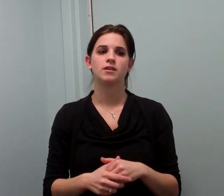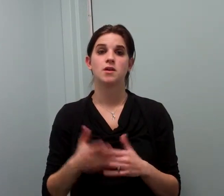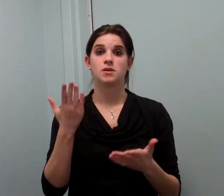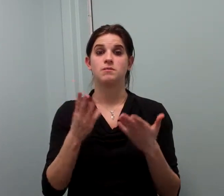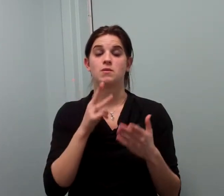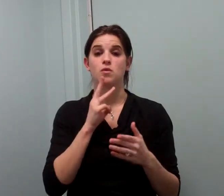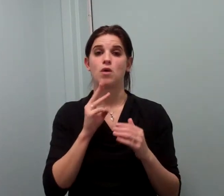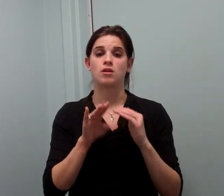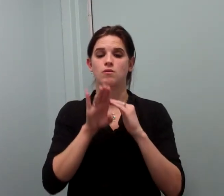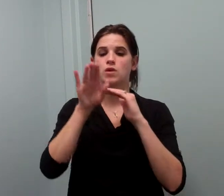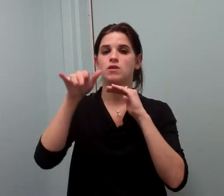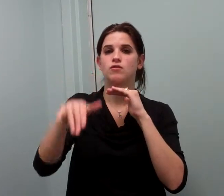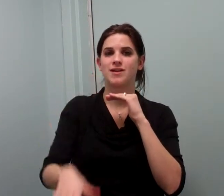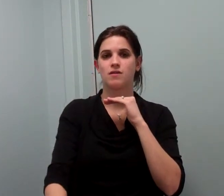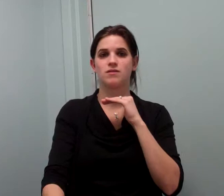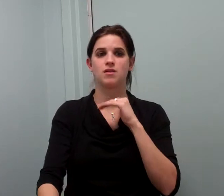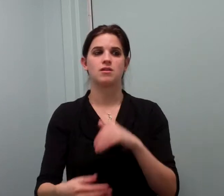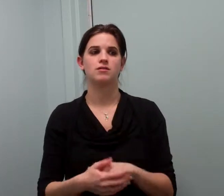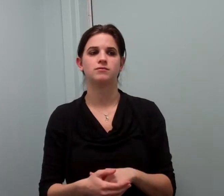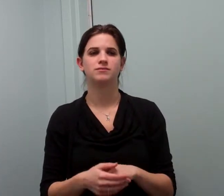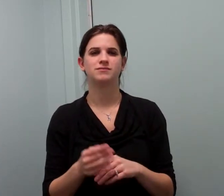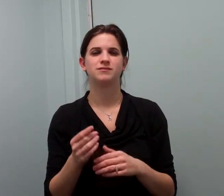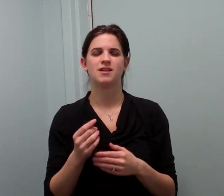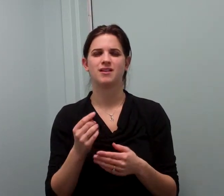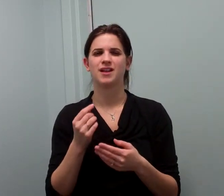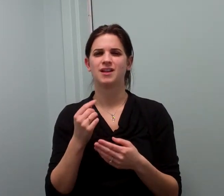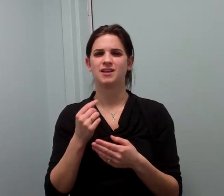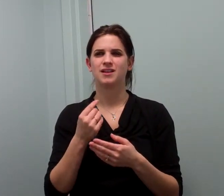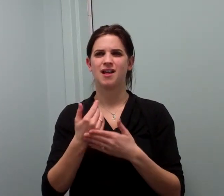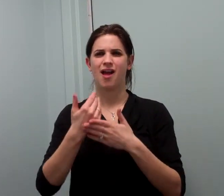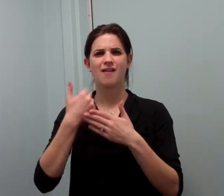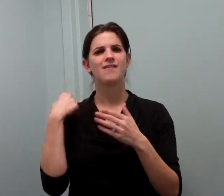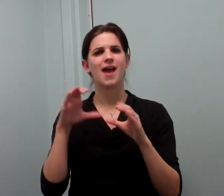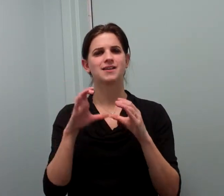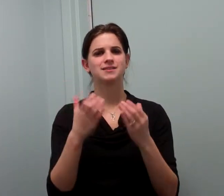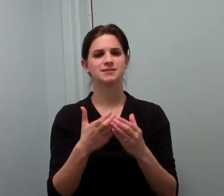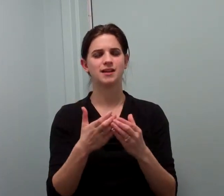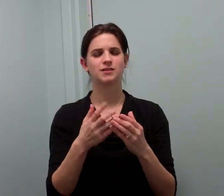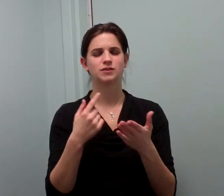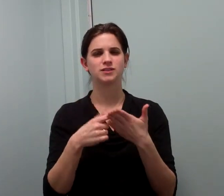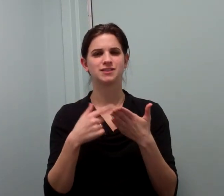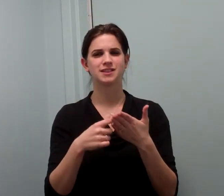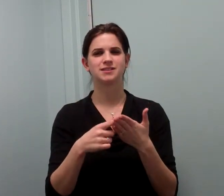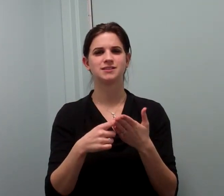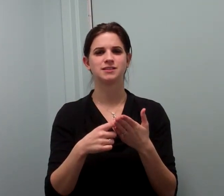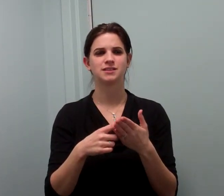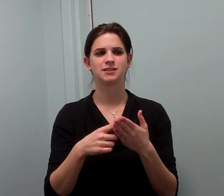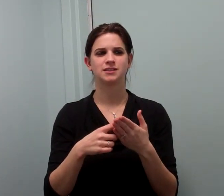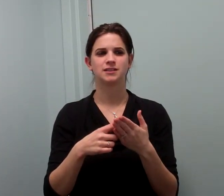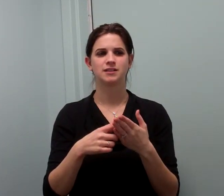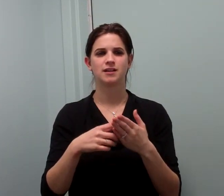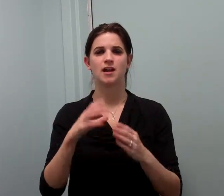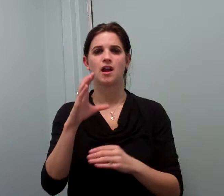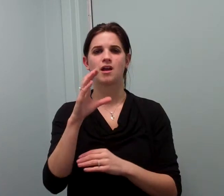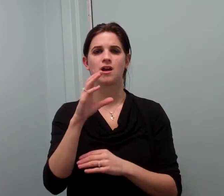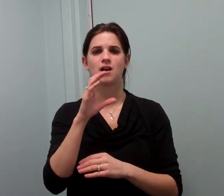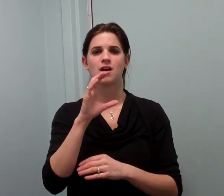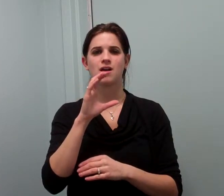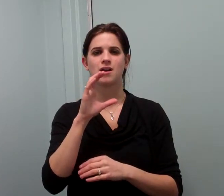last class period, talking about those canyons and things up in Colorado, and that tourist attraction over in England, where they